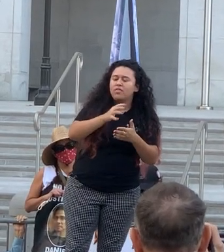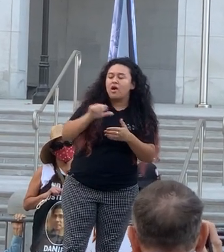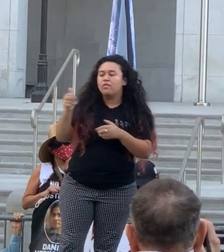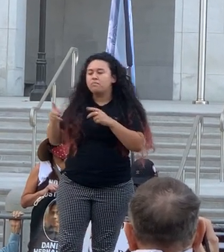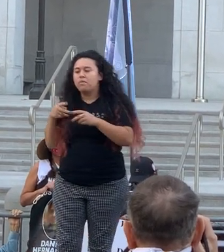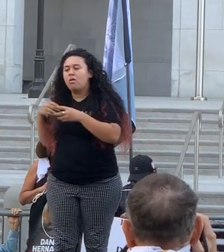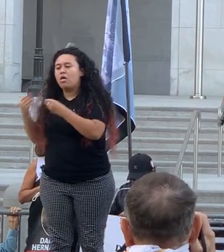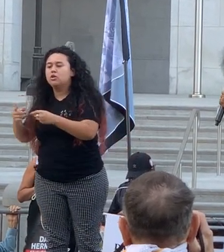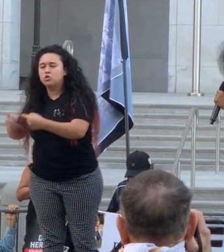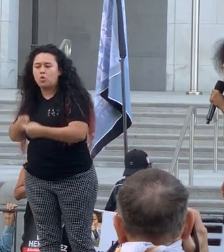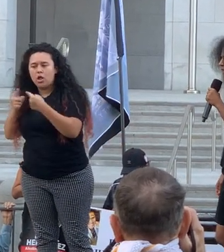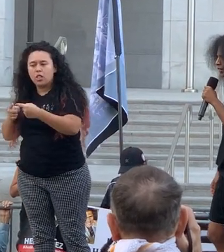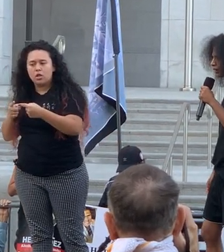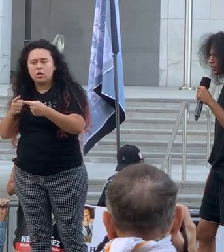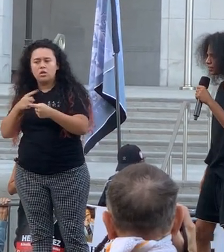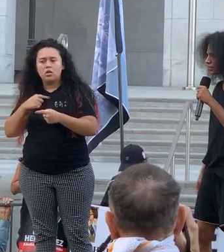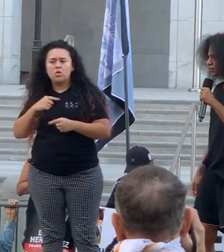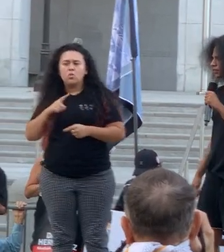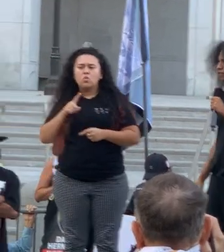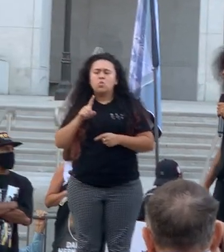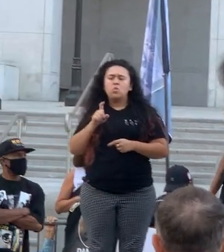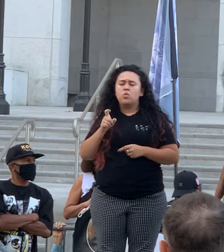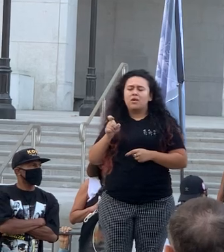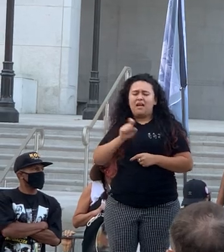But we've got to ask ourselves, what else do they inherit?